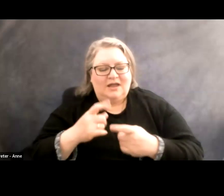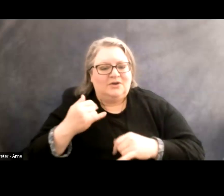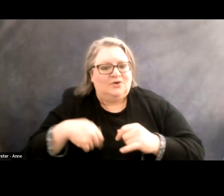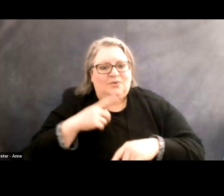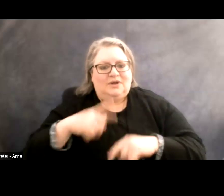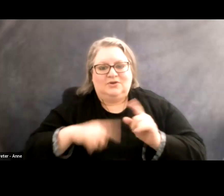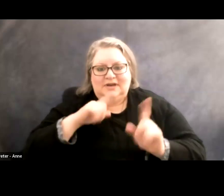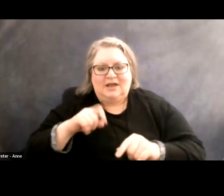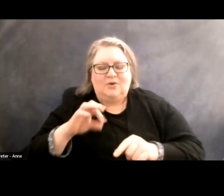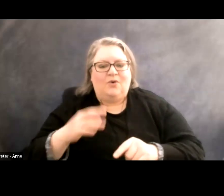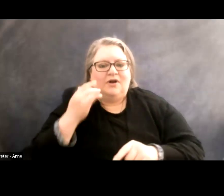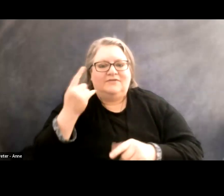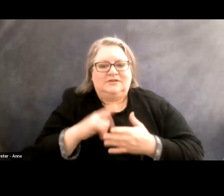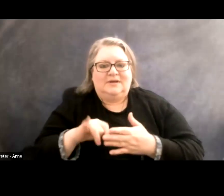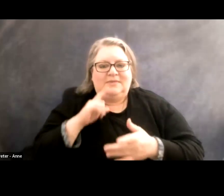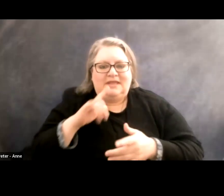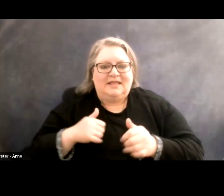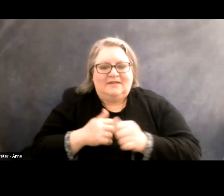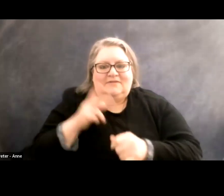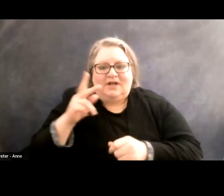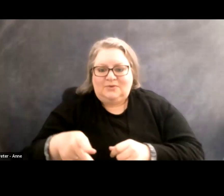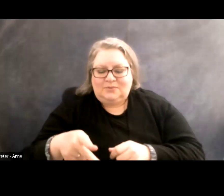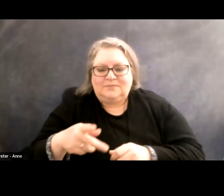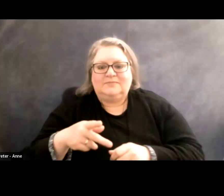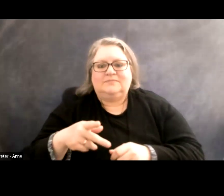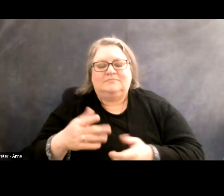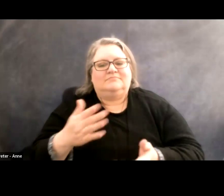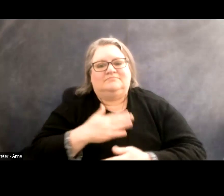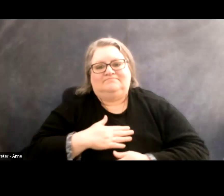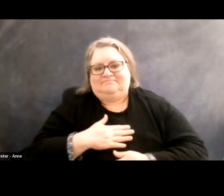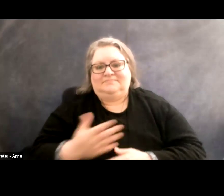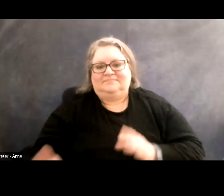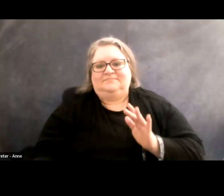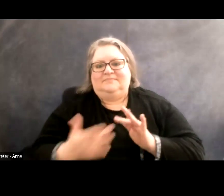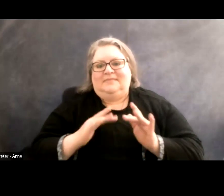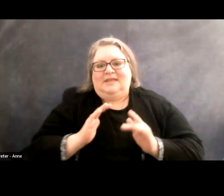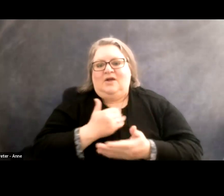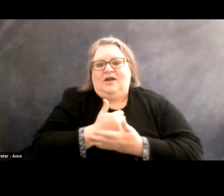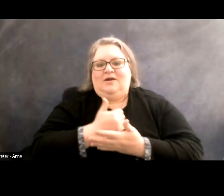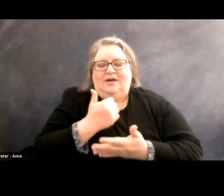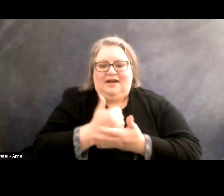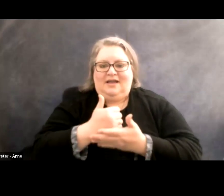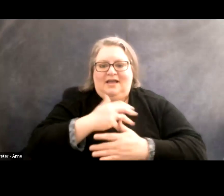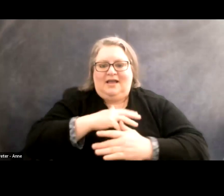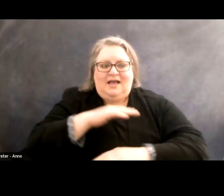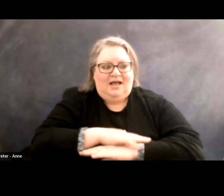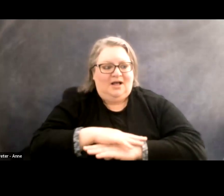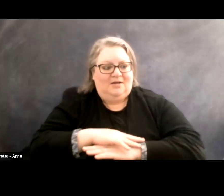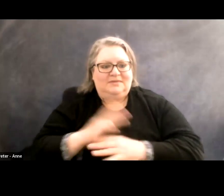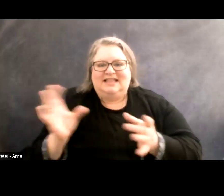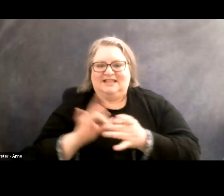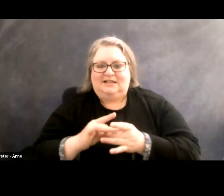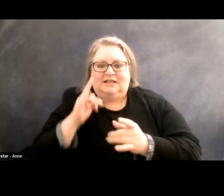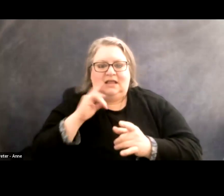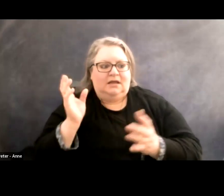to get to, or if you have something that's following up, you can come to our help desk. You can get additional resources. The link just got popped in the chat,